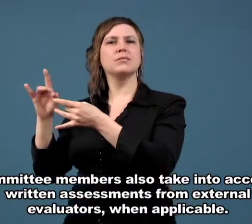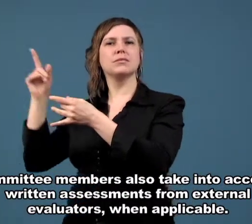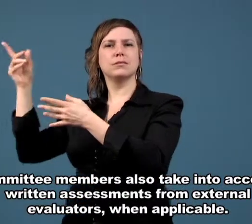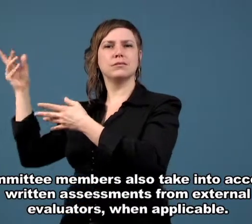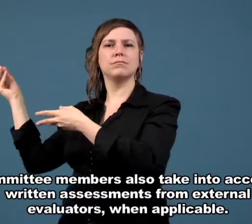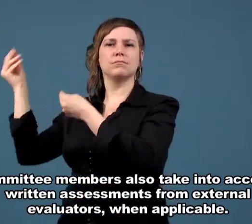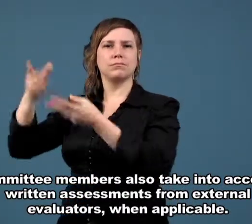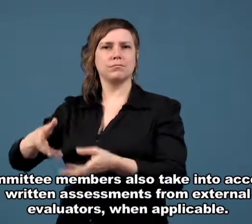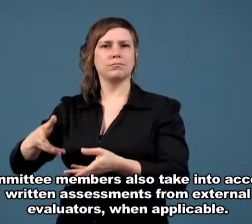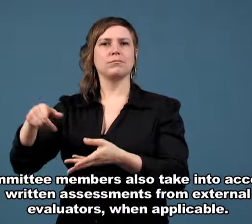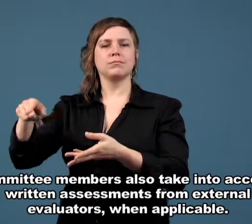applicable.